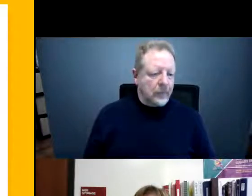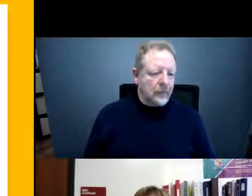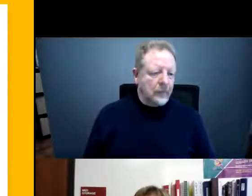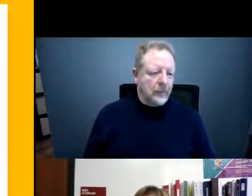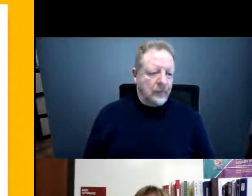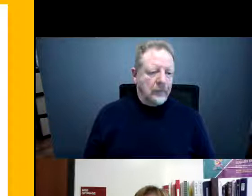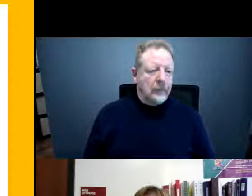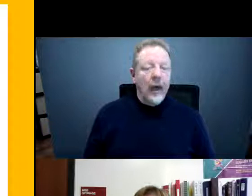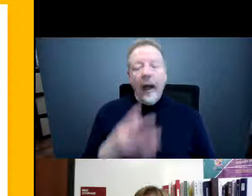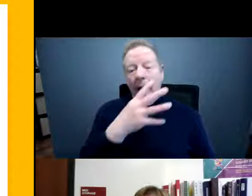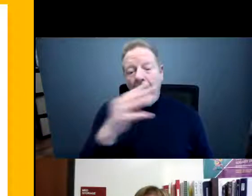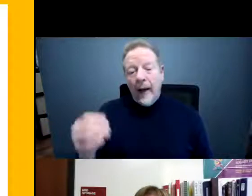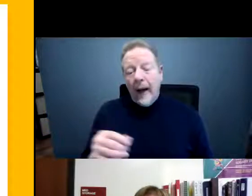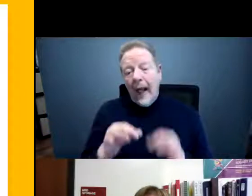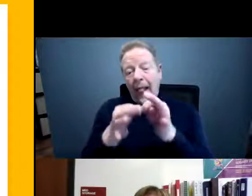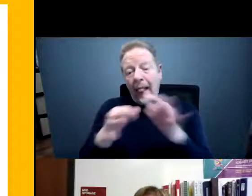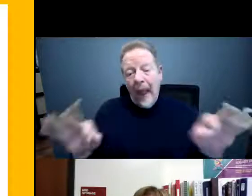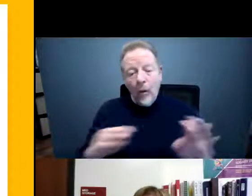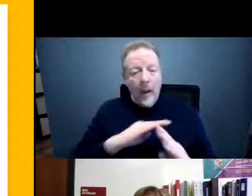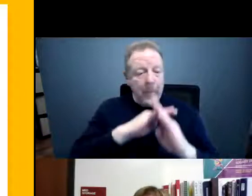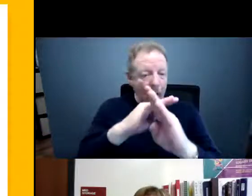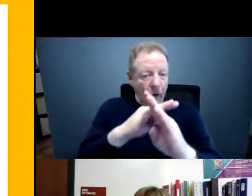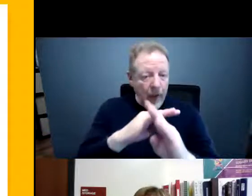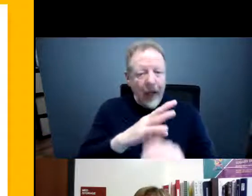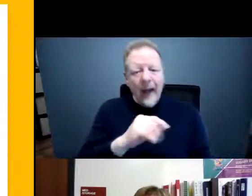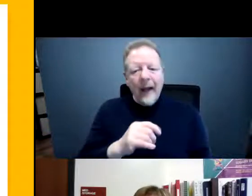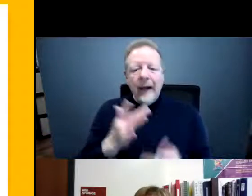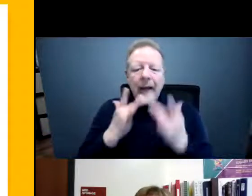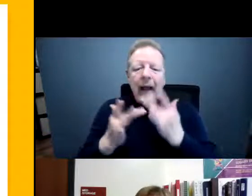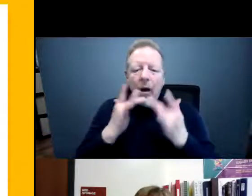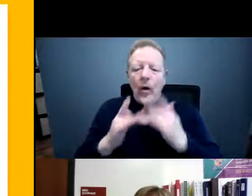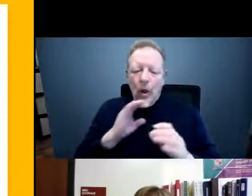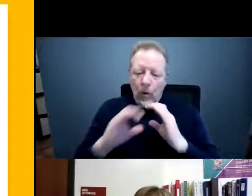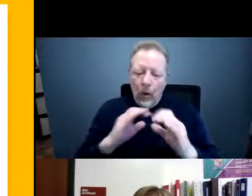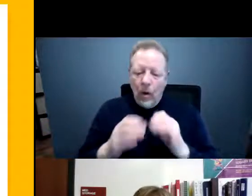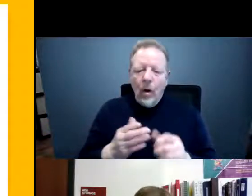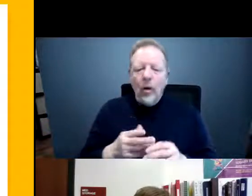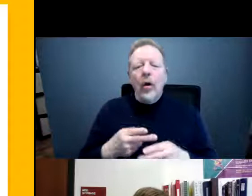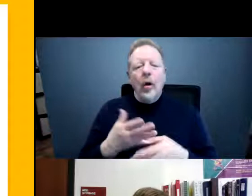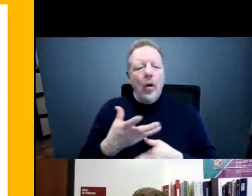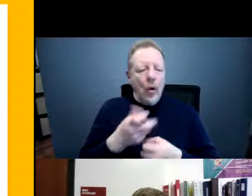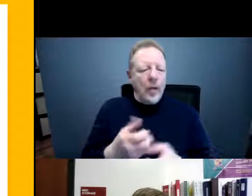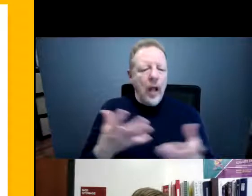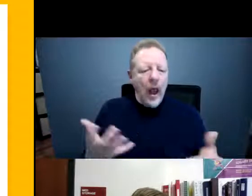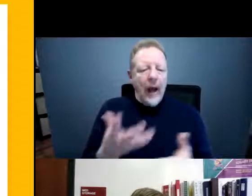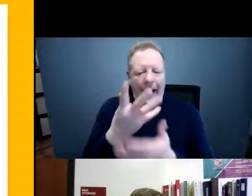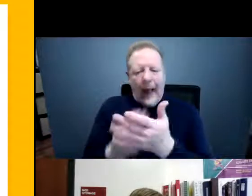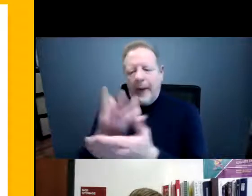And a language barrier and lack of adequate communication cause the gap in health knowledge for people that are deaf.